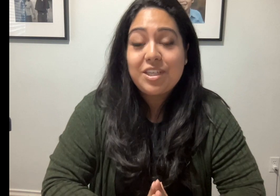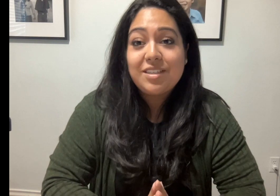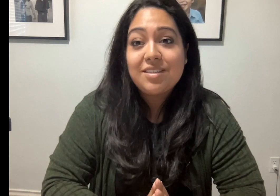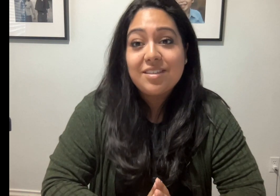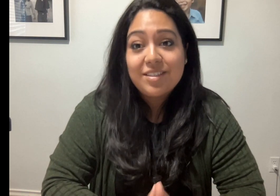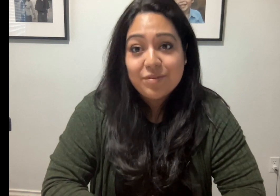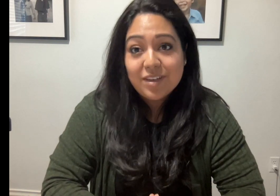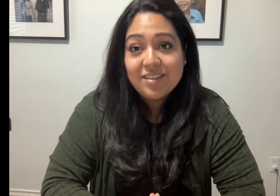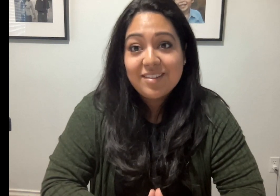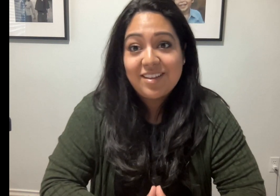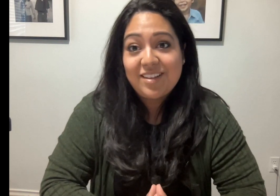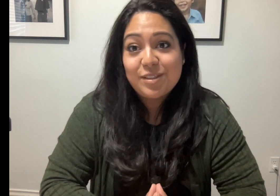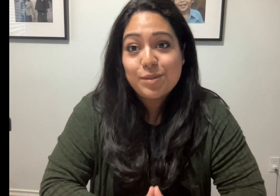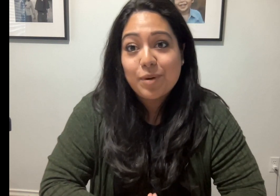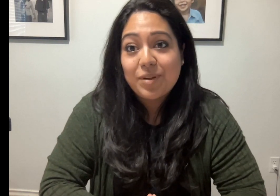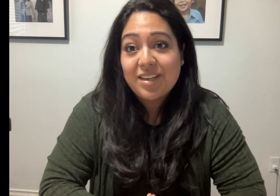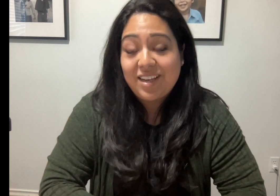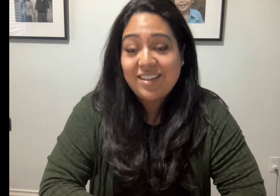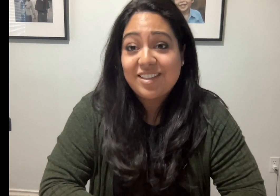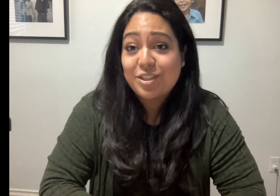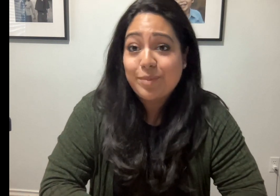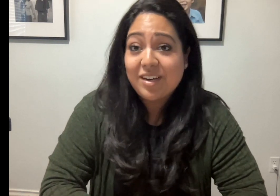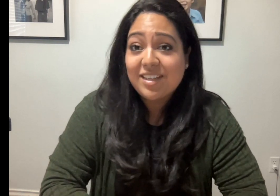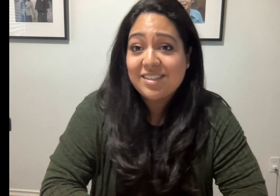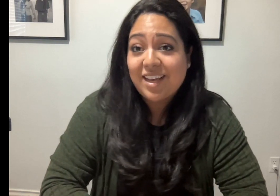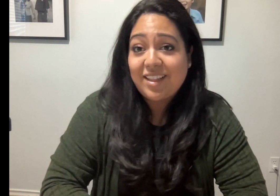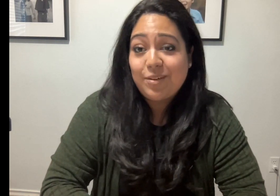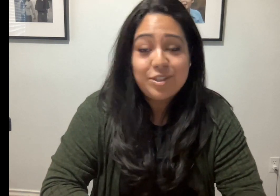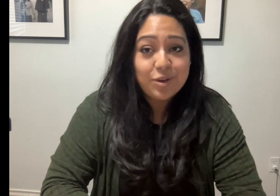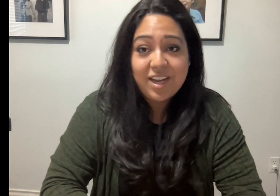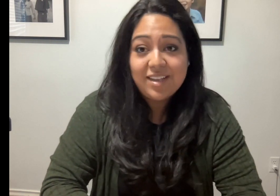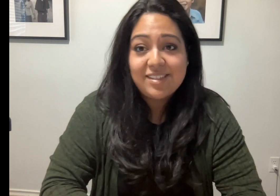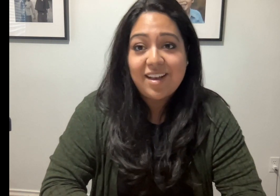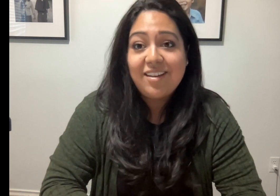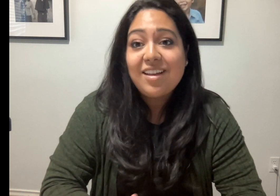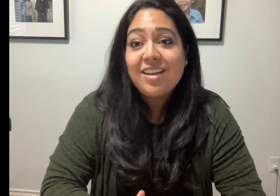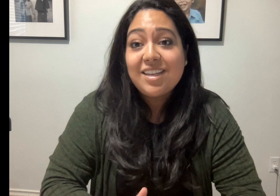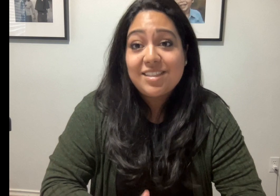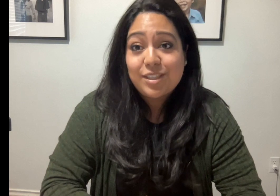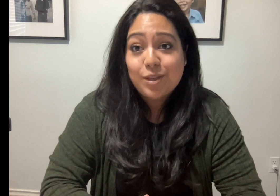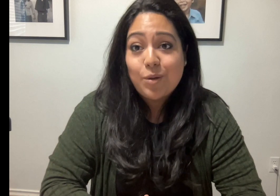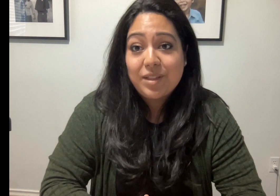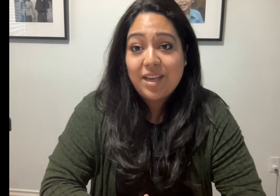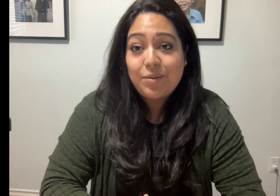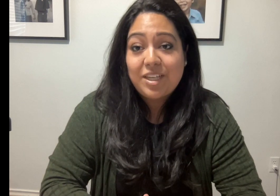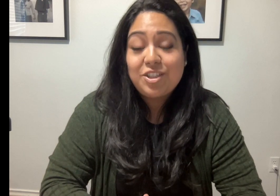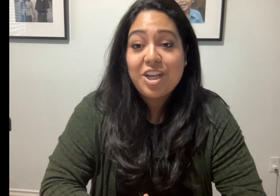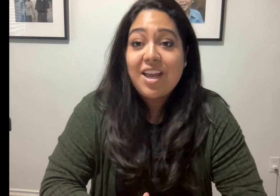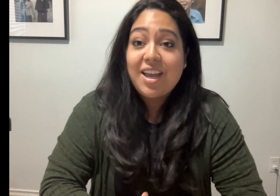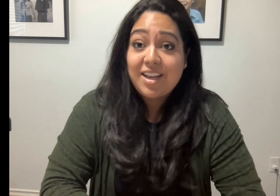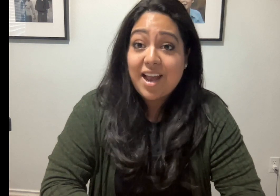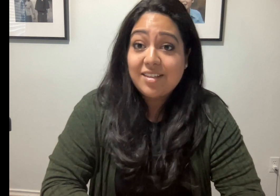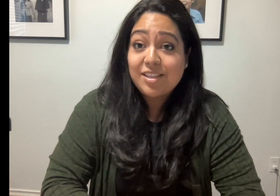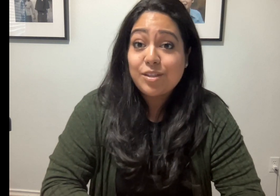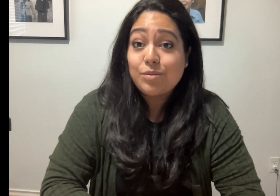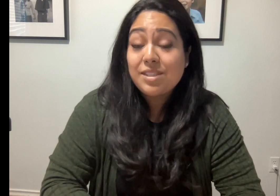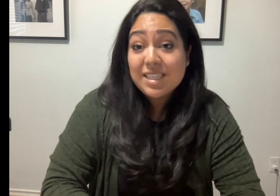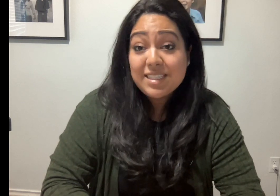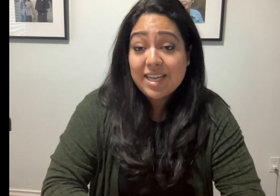is different than spoken English. American Sign Language, or ASL, is its own language, and it has its own